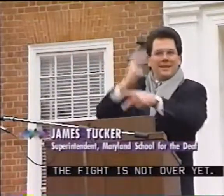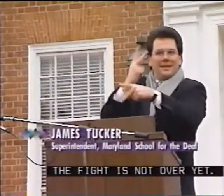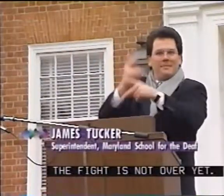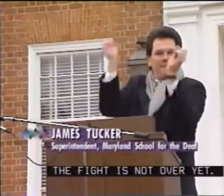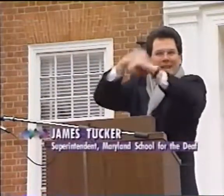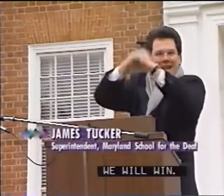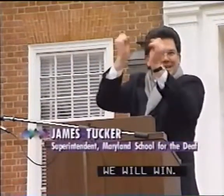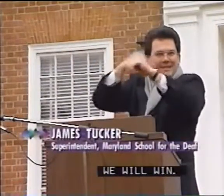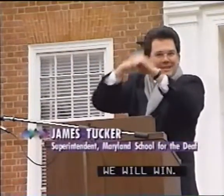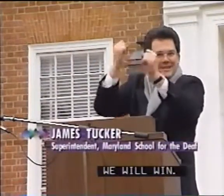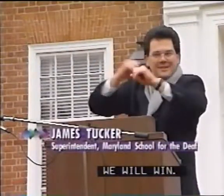We will win.